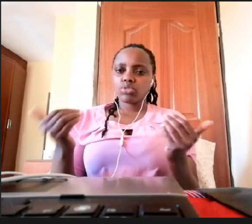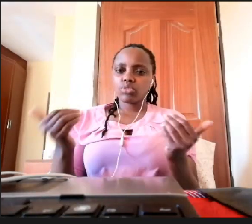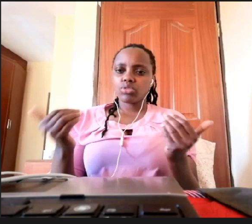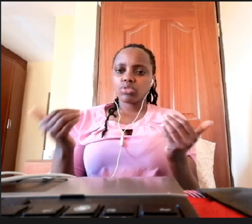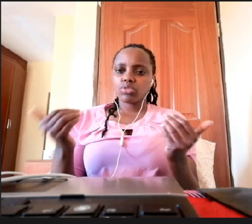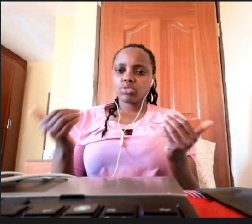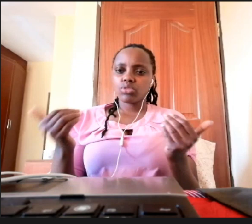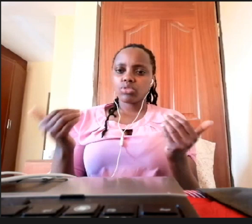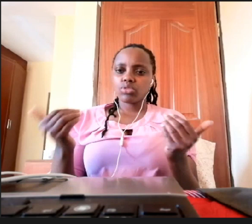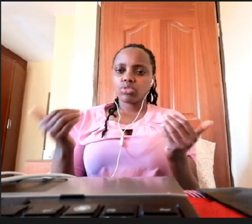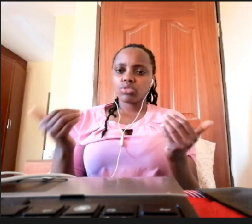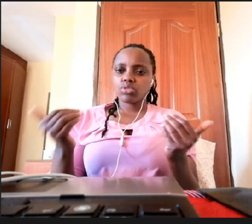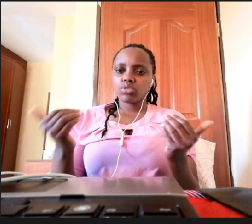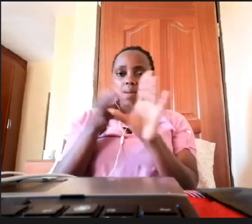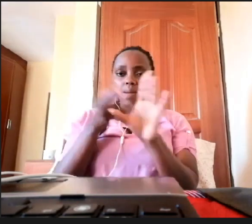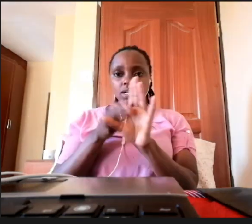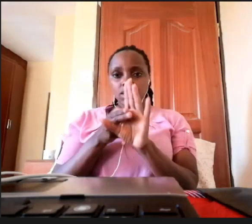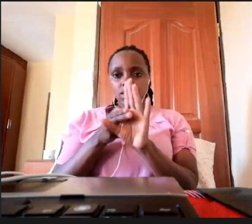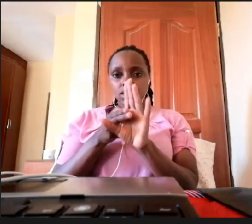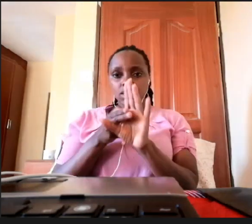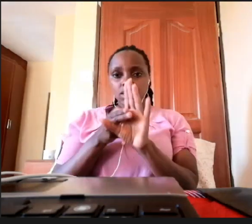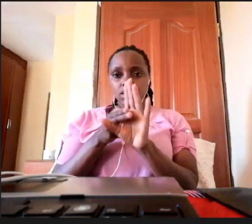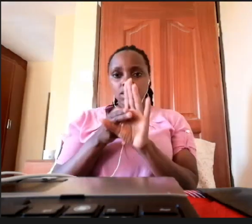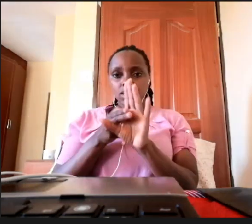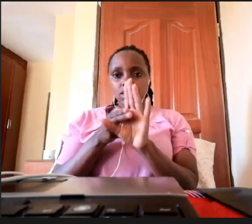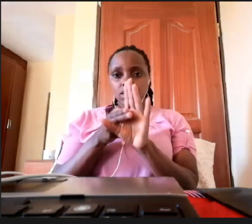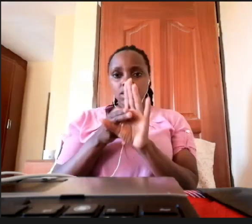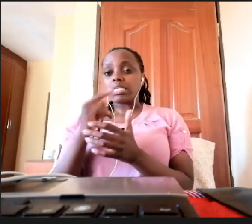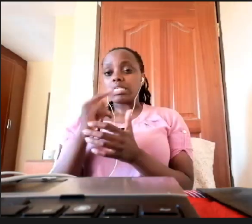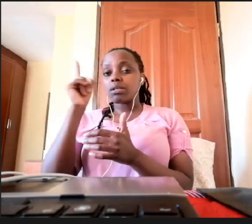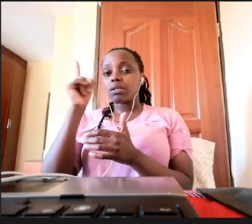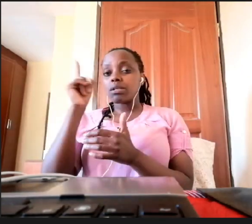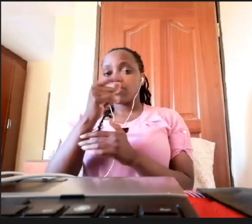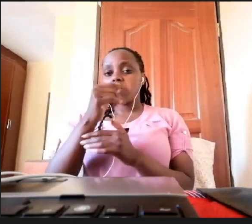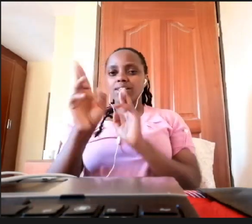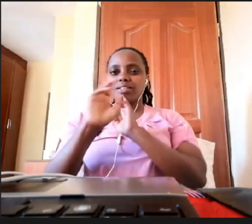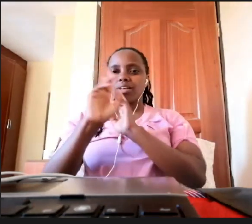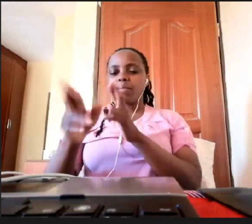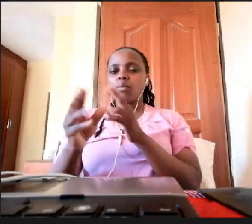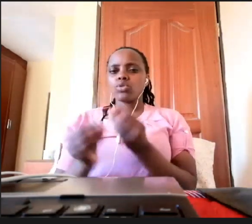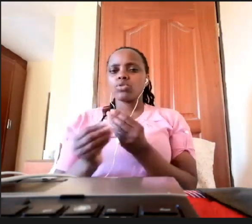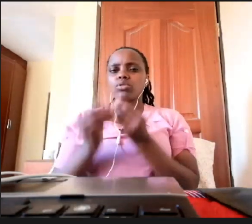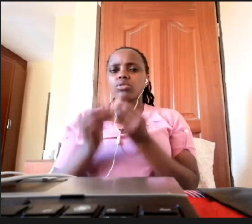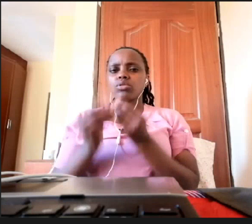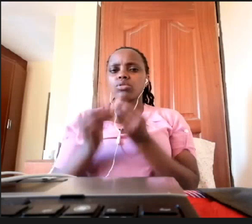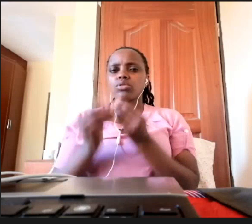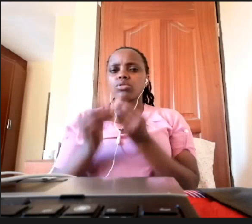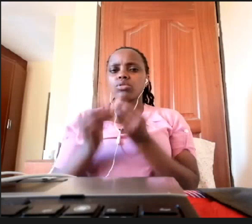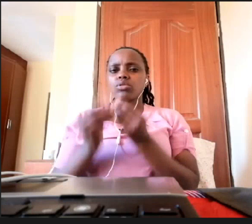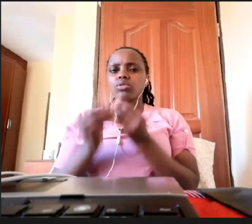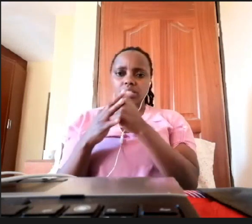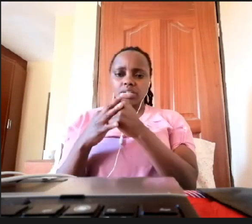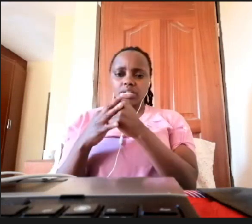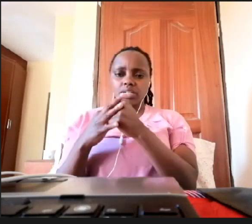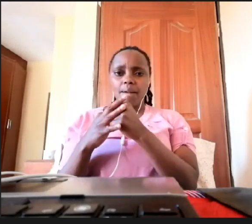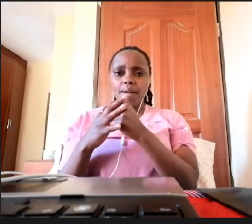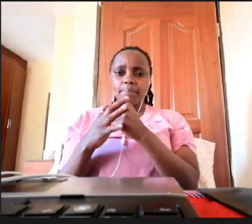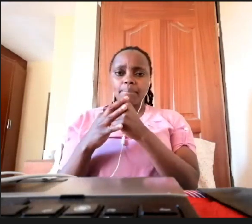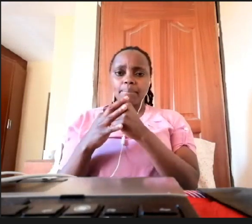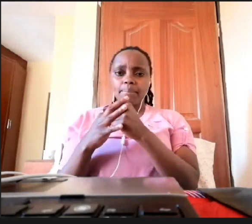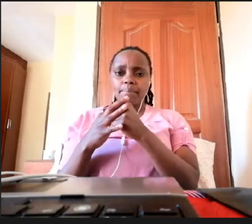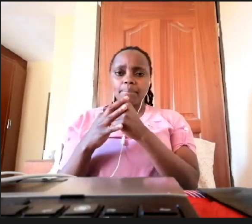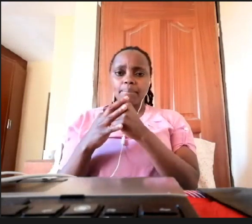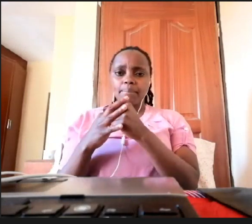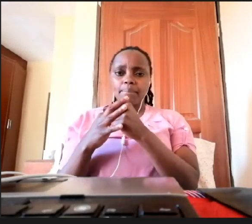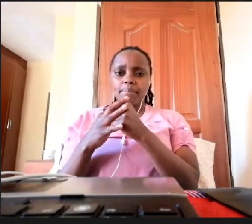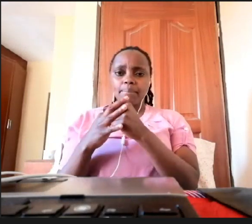here. Like he said, the first report was submitted in 2018, while